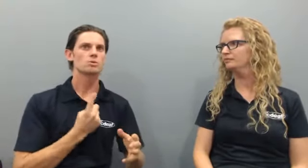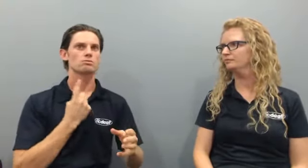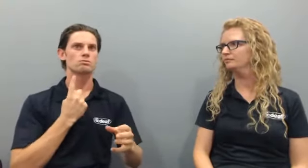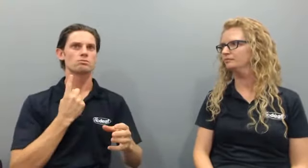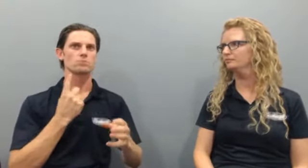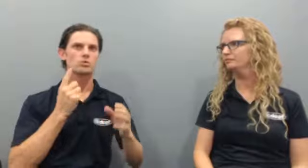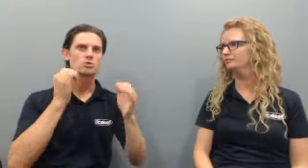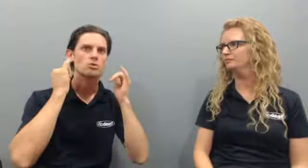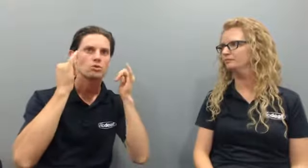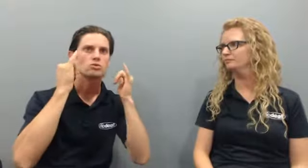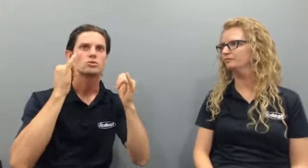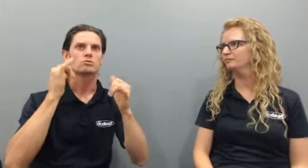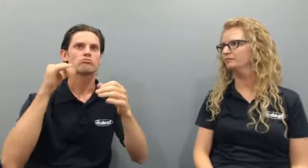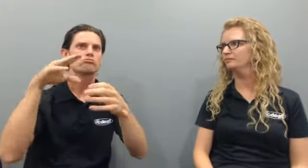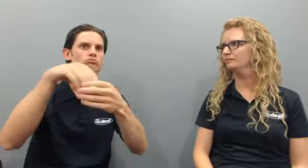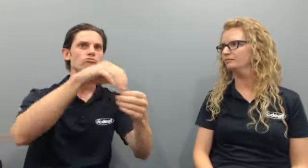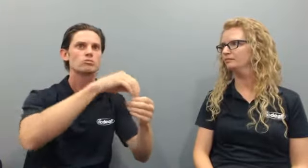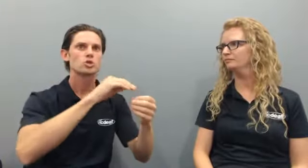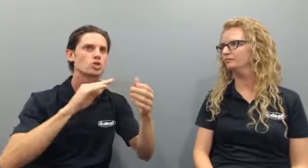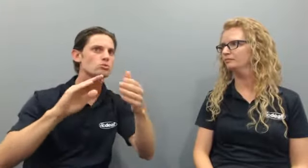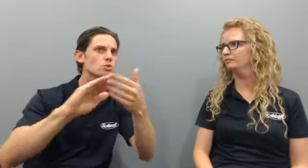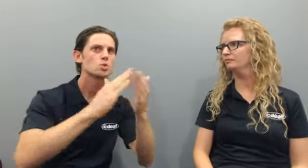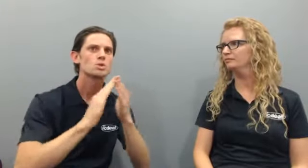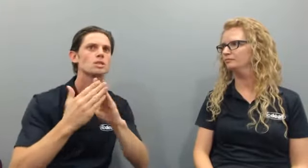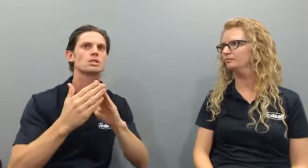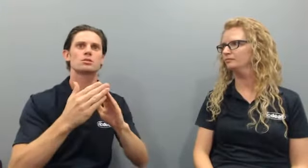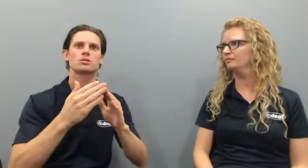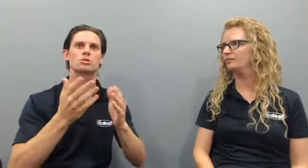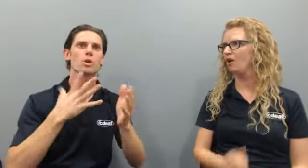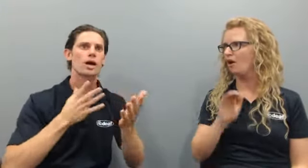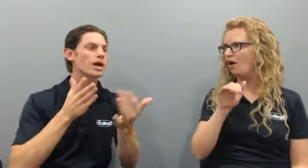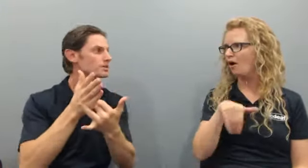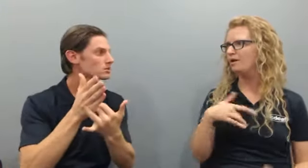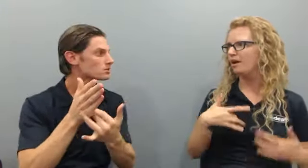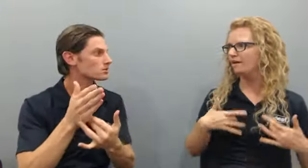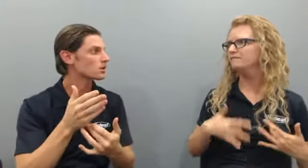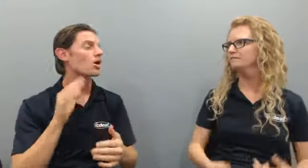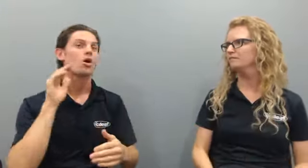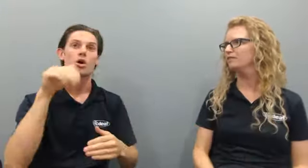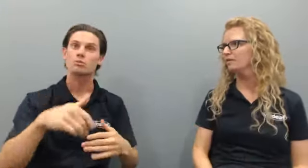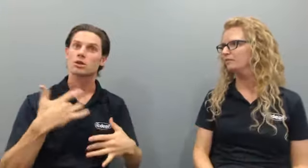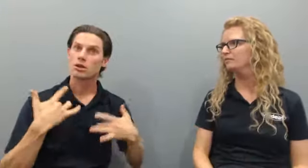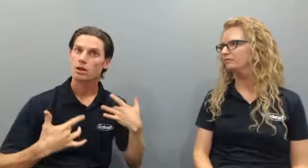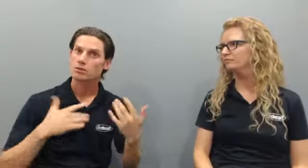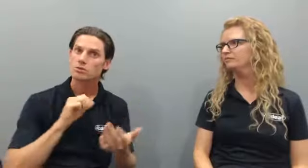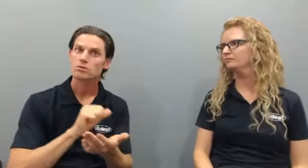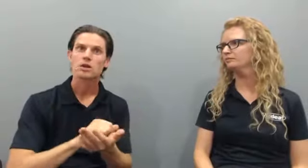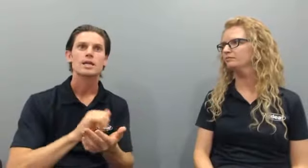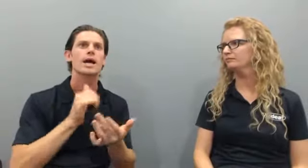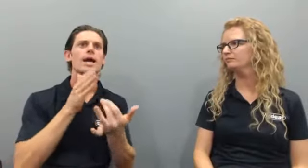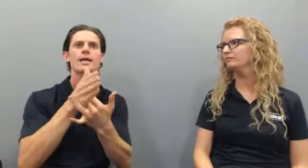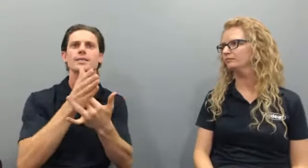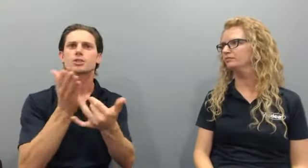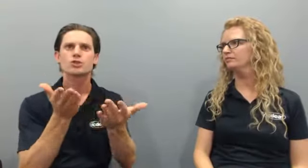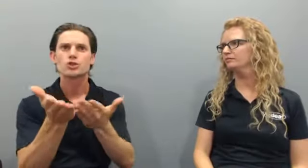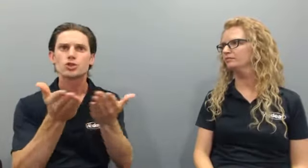more for social and personal interactions, or for your home life, to